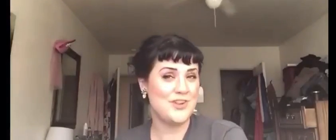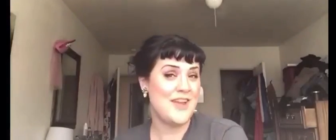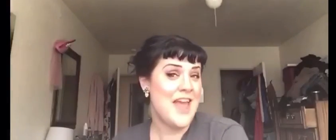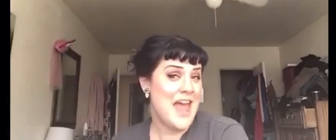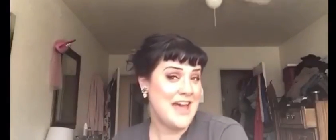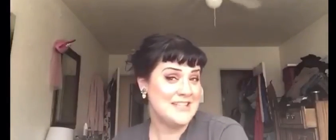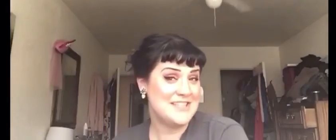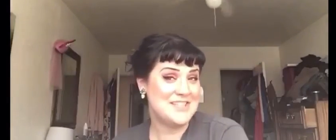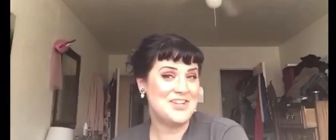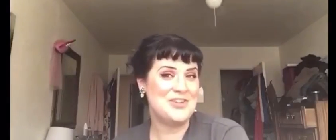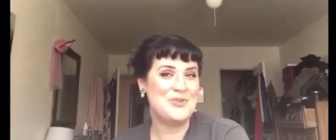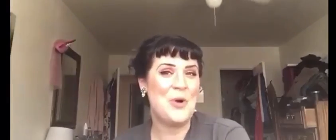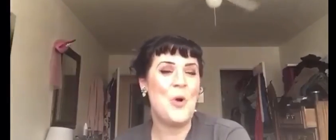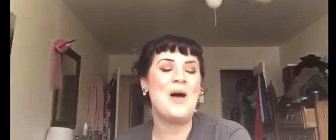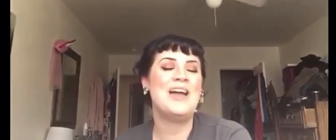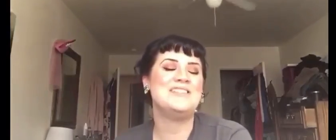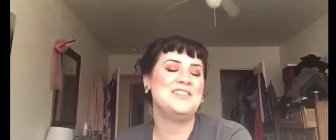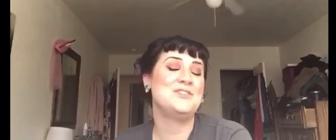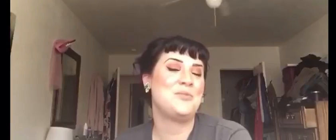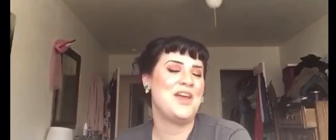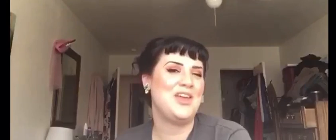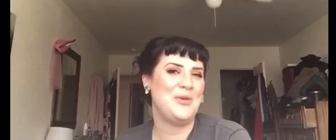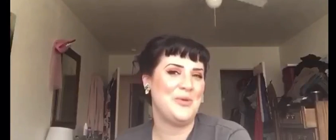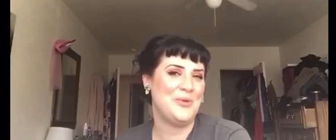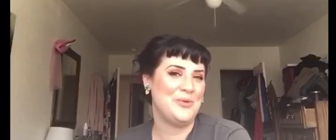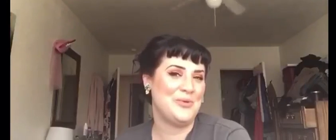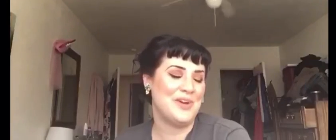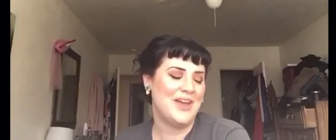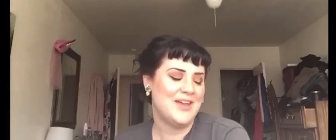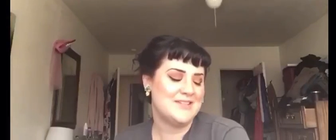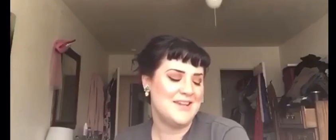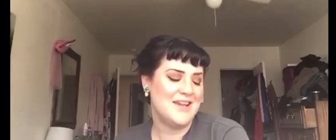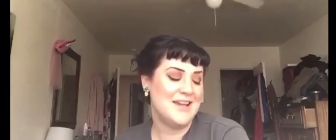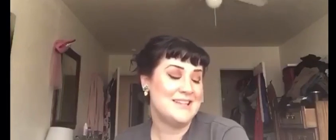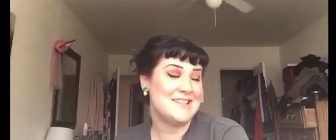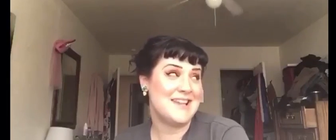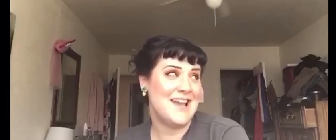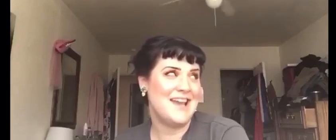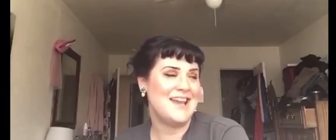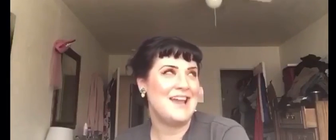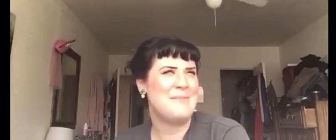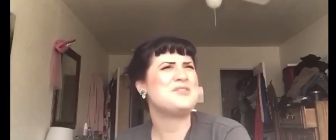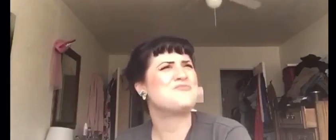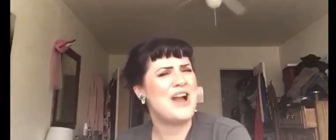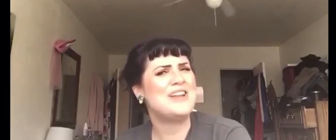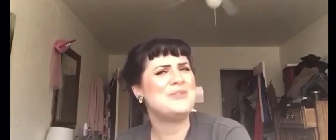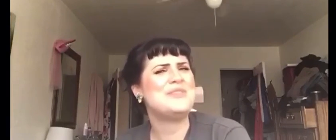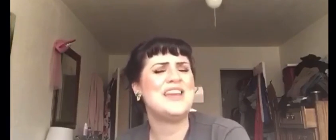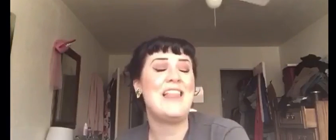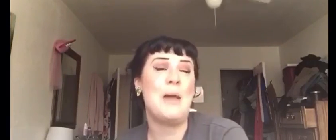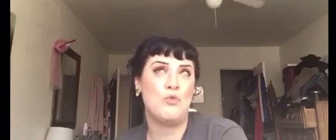Shh. Had to see you. Hope I didn't wake you. See, I decided I must ride you till I break